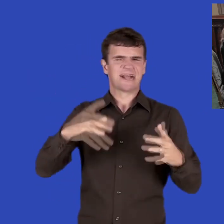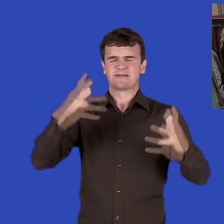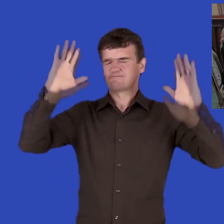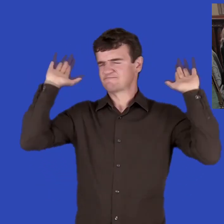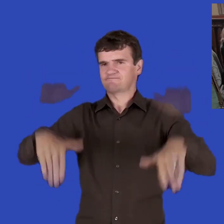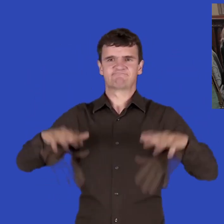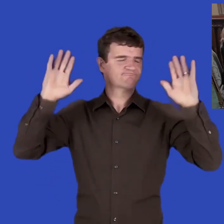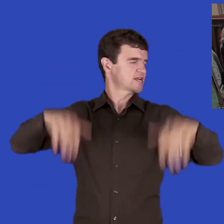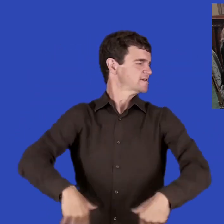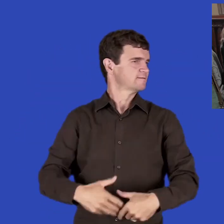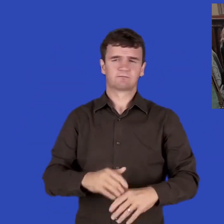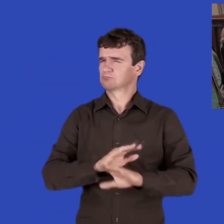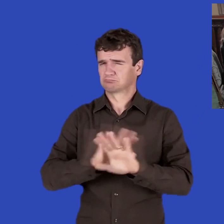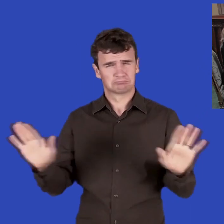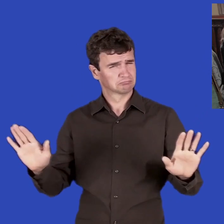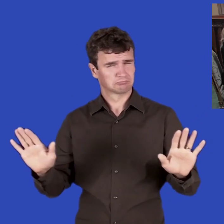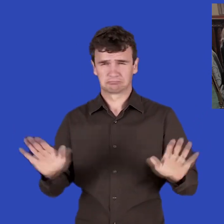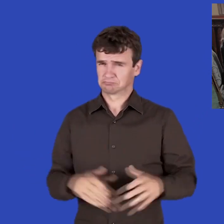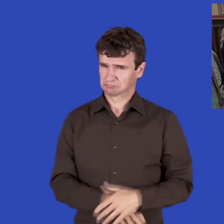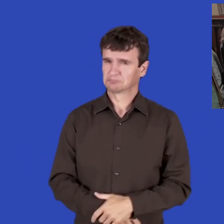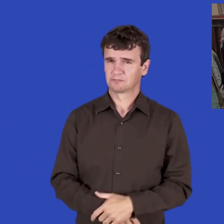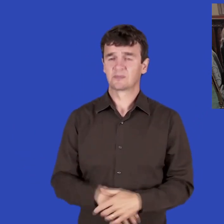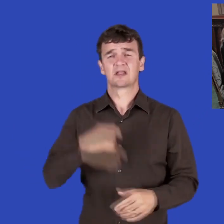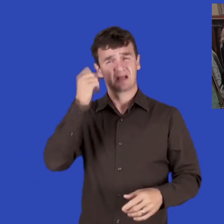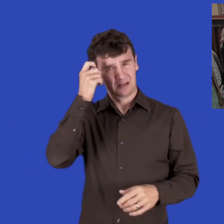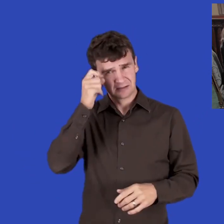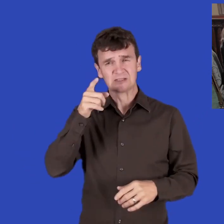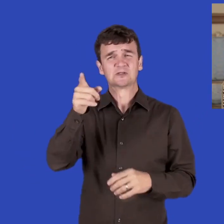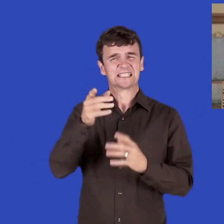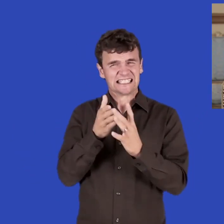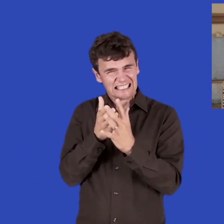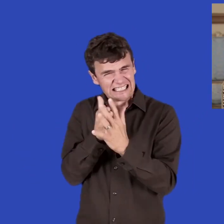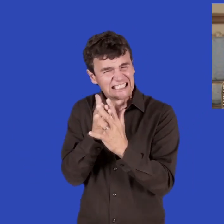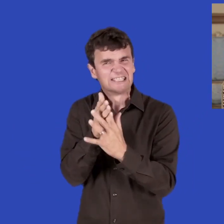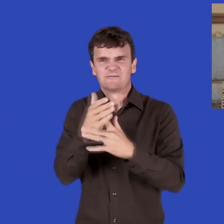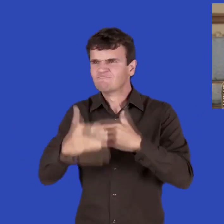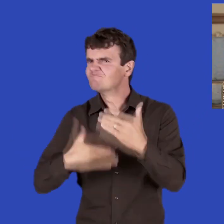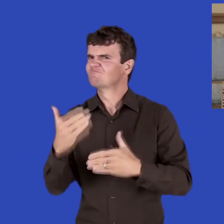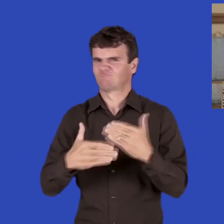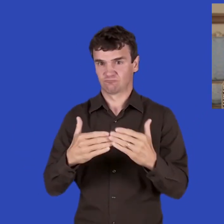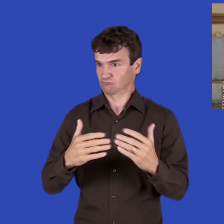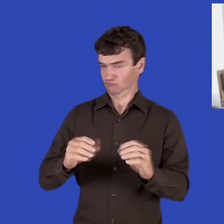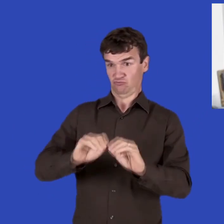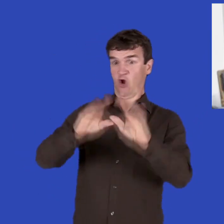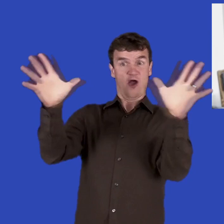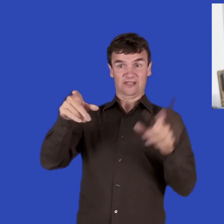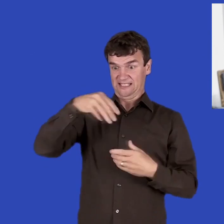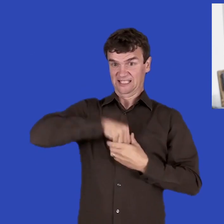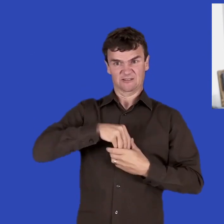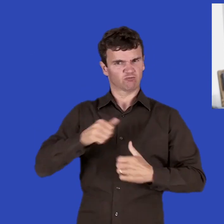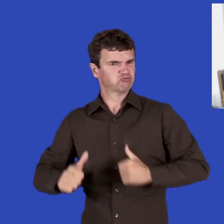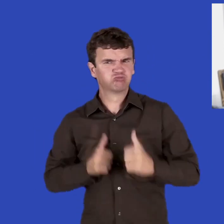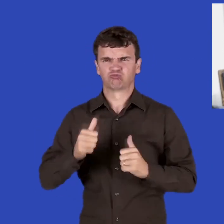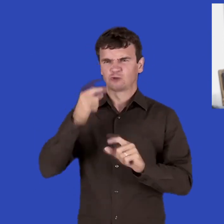From that, I would say don't despair when you do have the bad days. The fact that you are